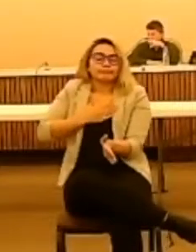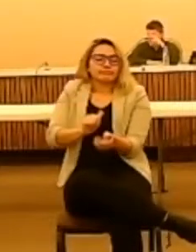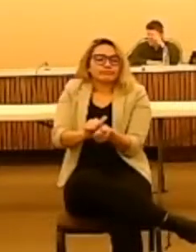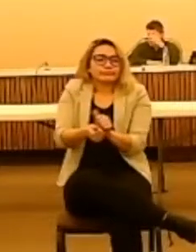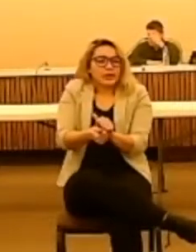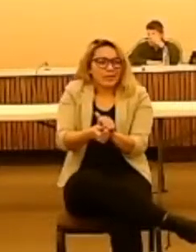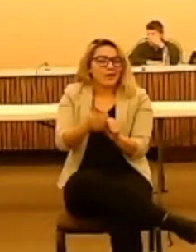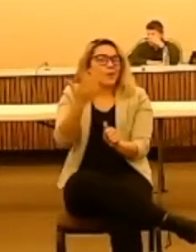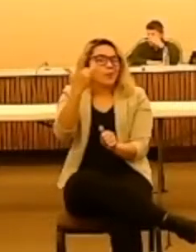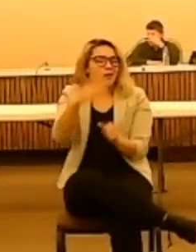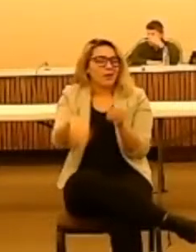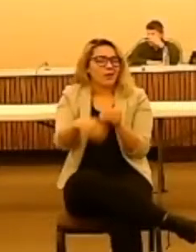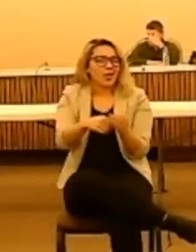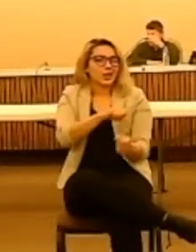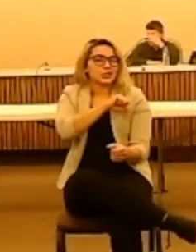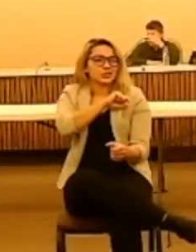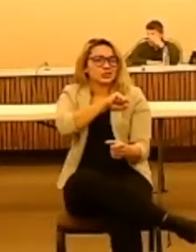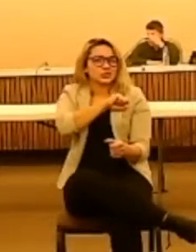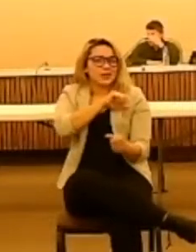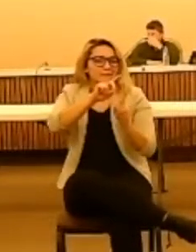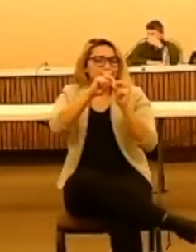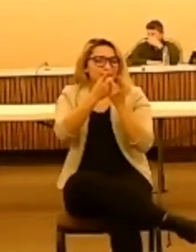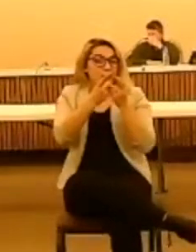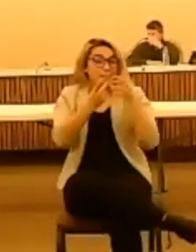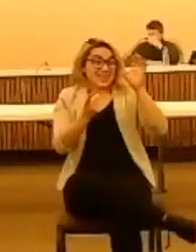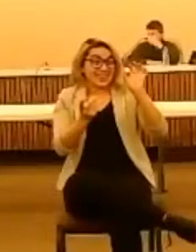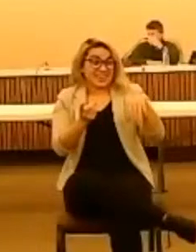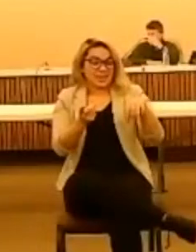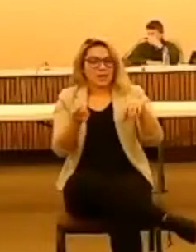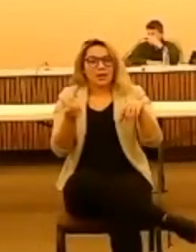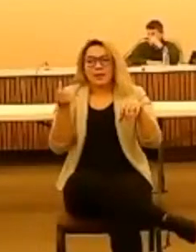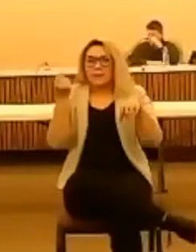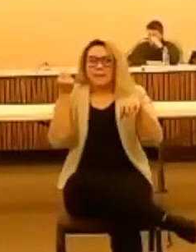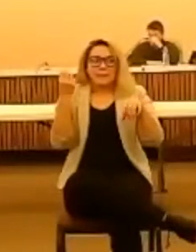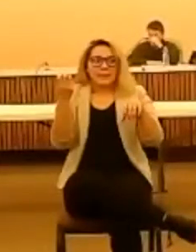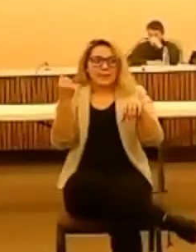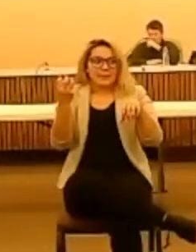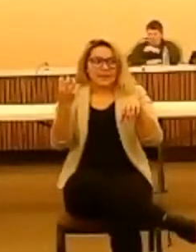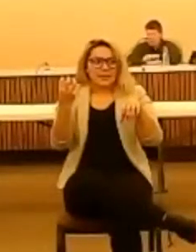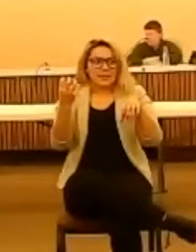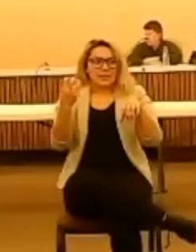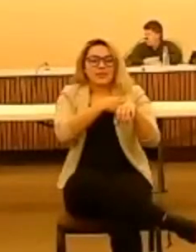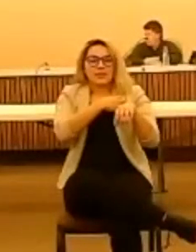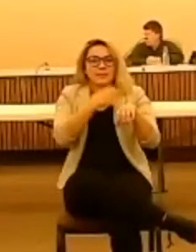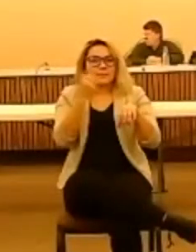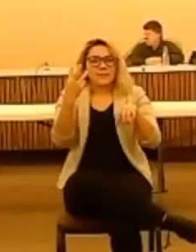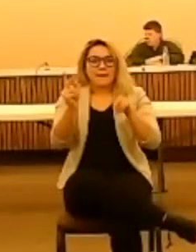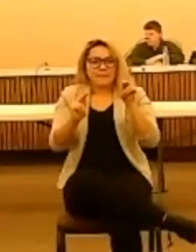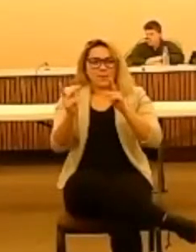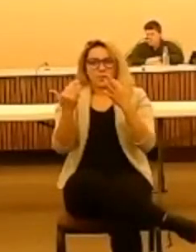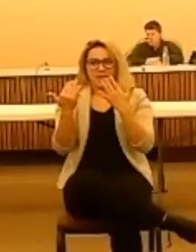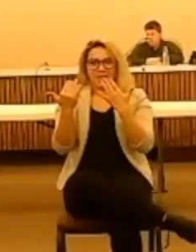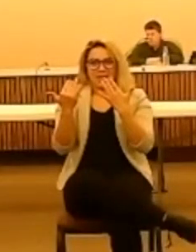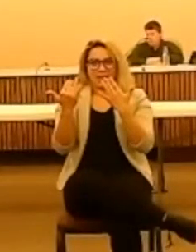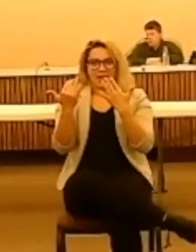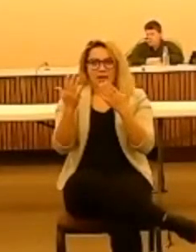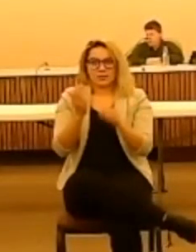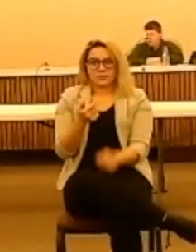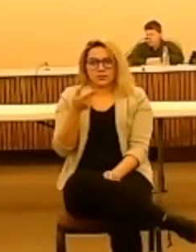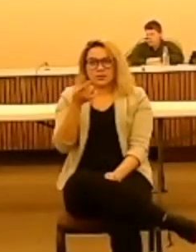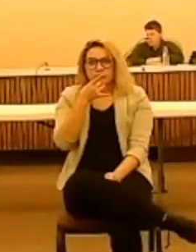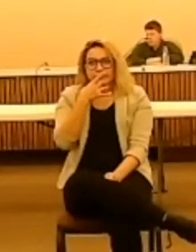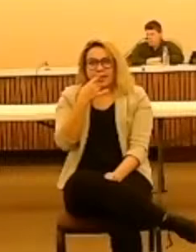sheriff office, we had people waiting for long periods northbound at that intersection.